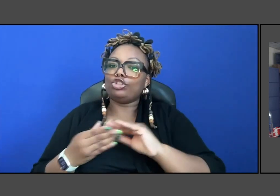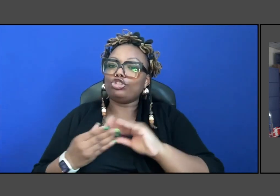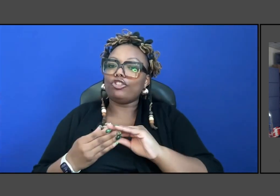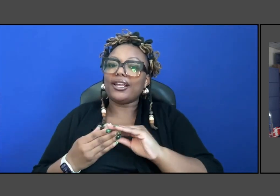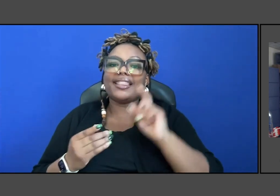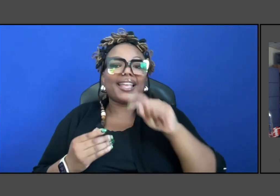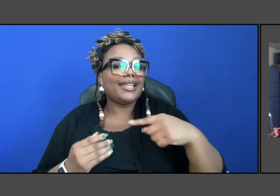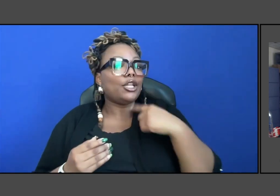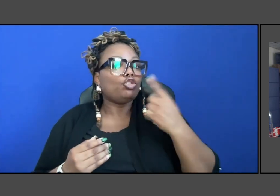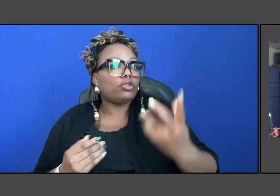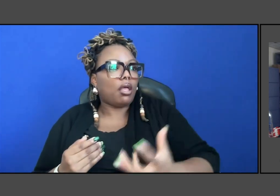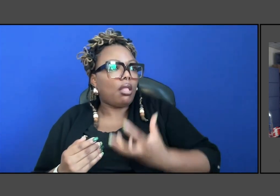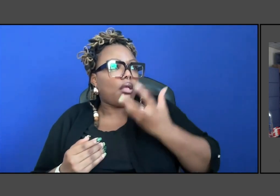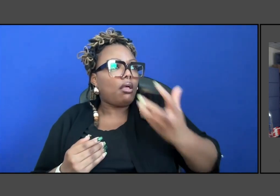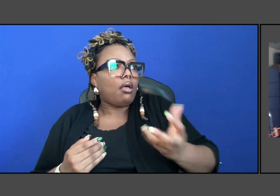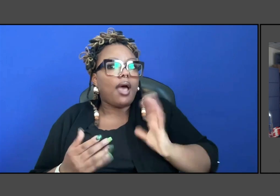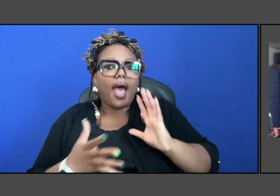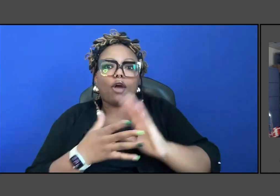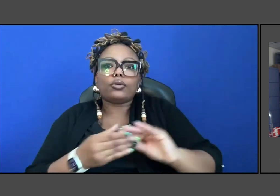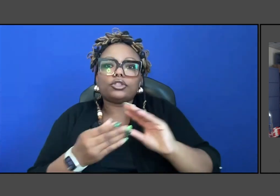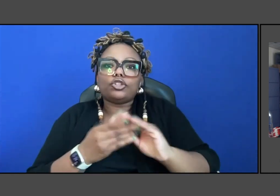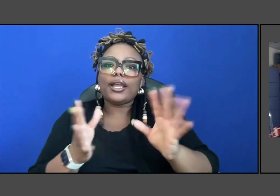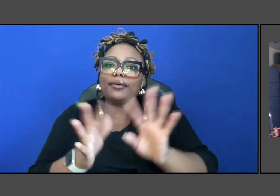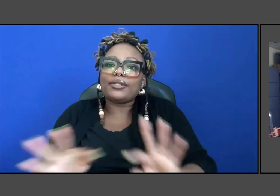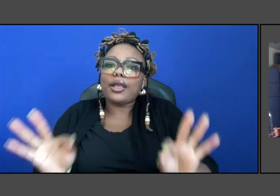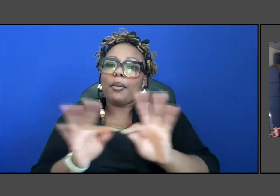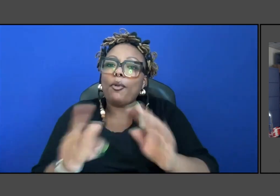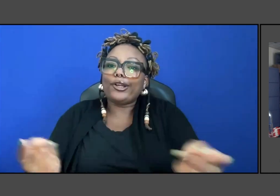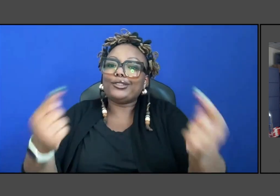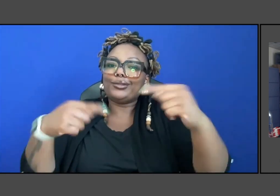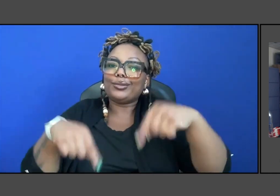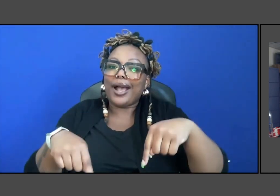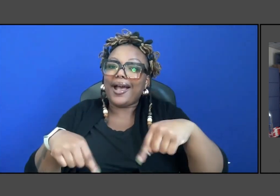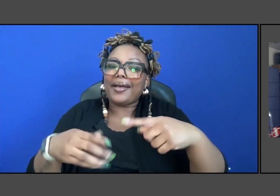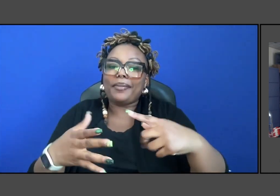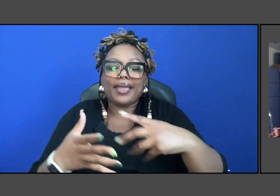was important to come and tell our story. And my own